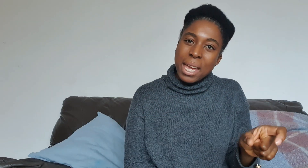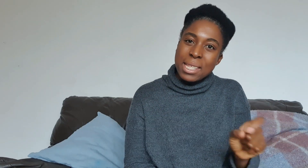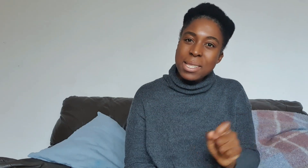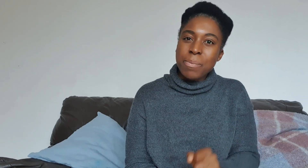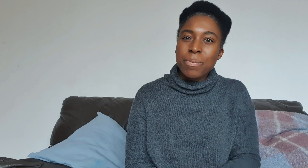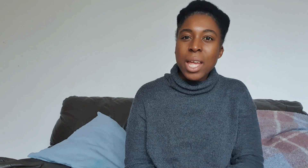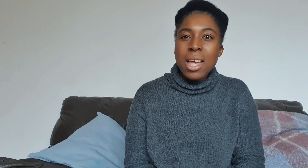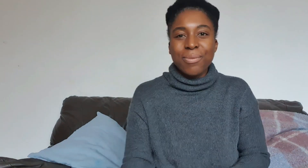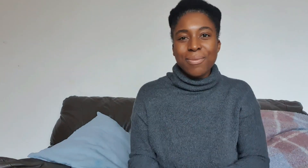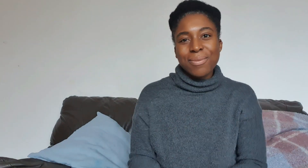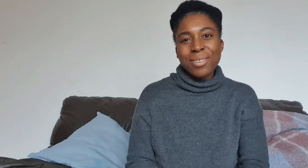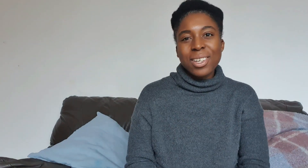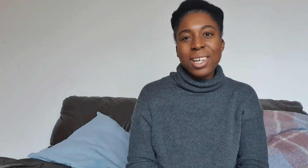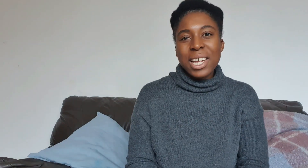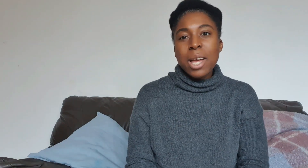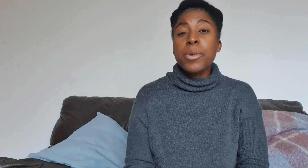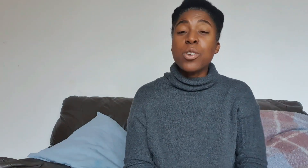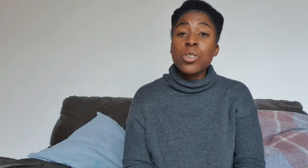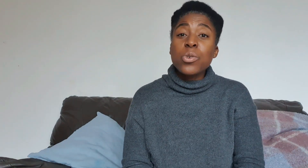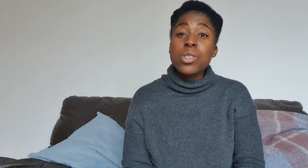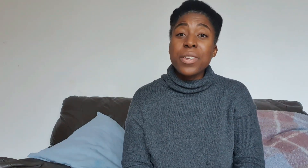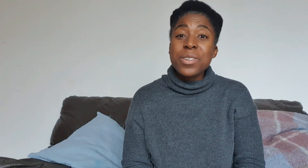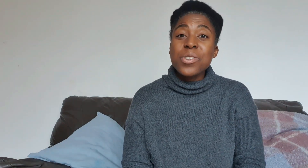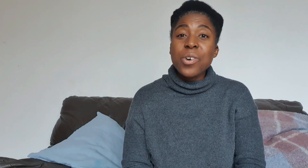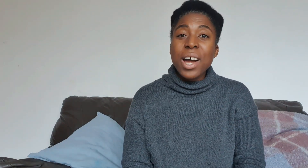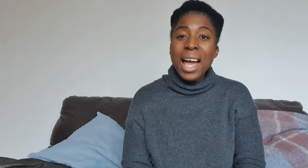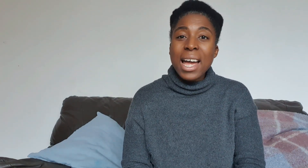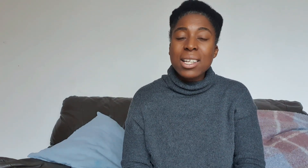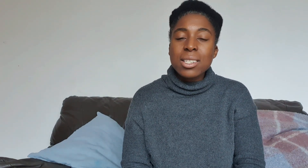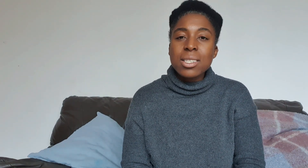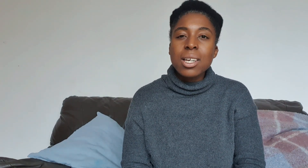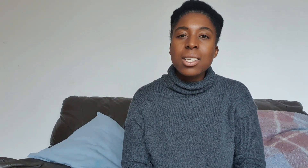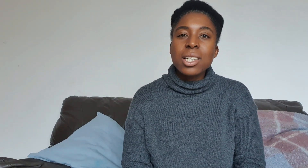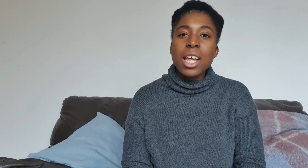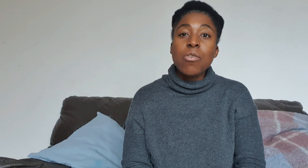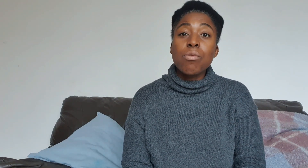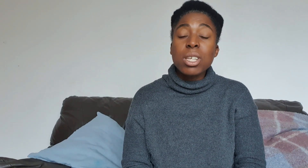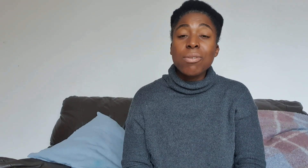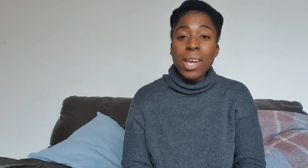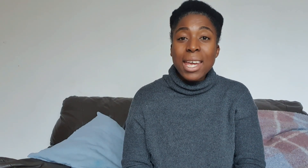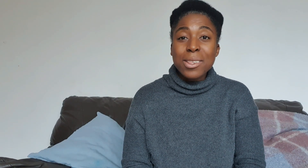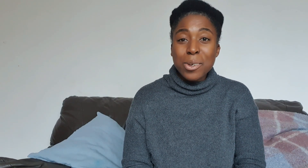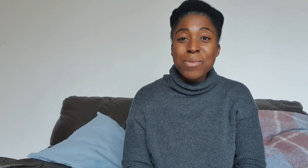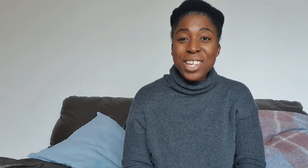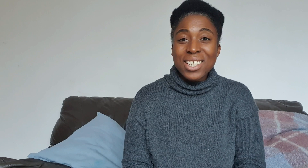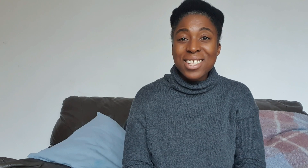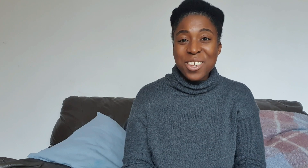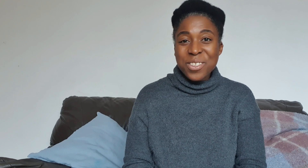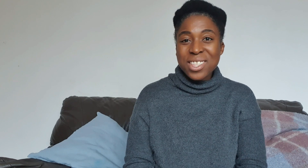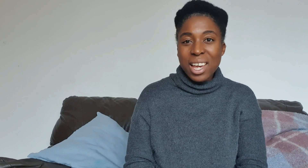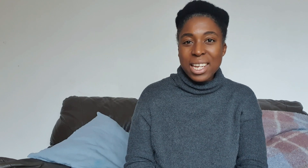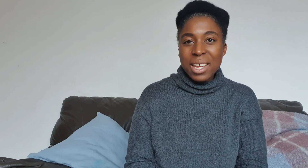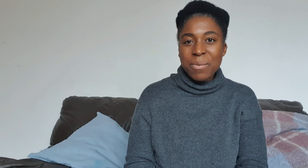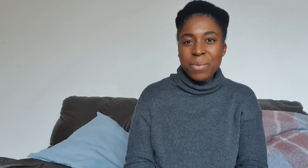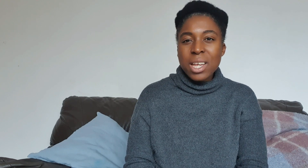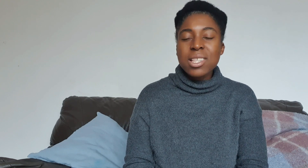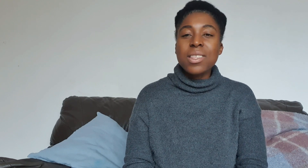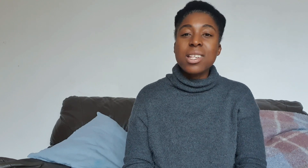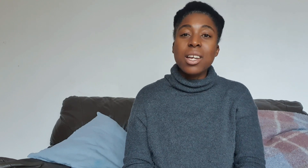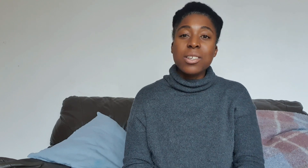space. But you could also use your hands to kind of recreate the object that you're signing. So a good